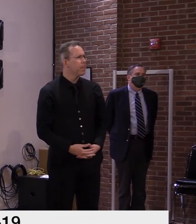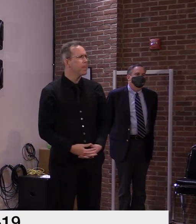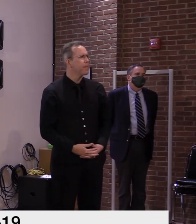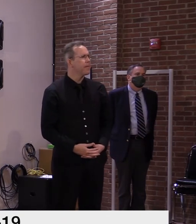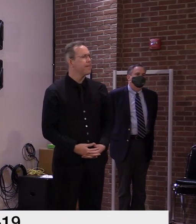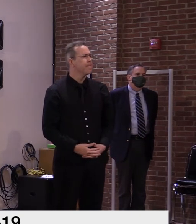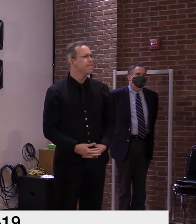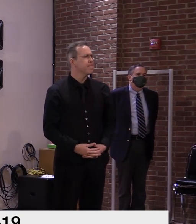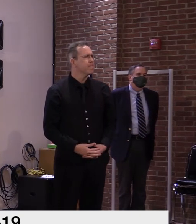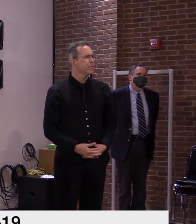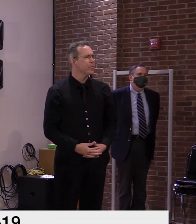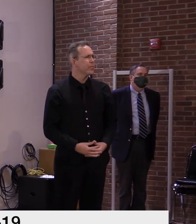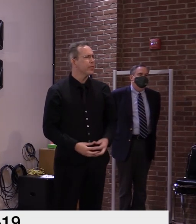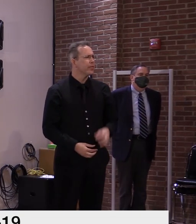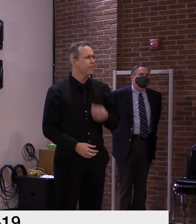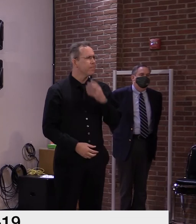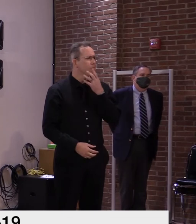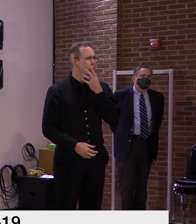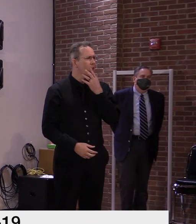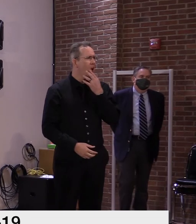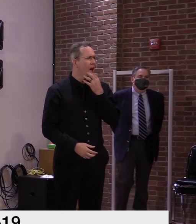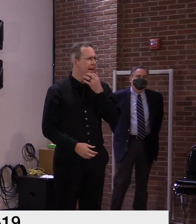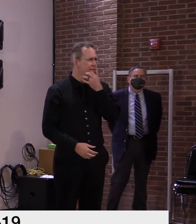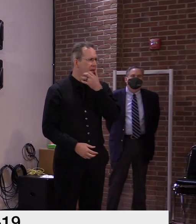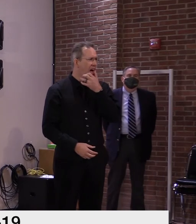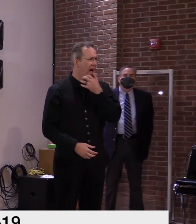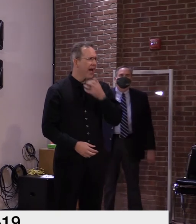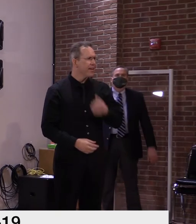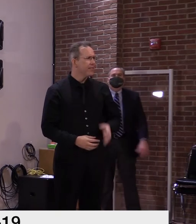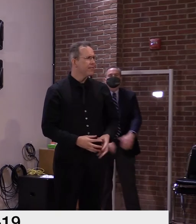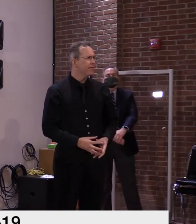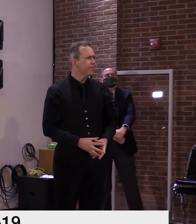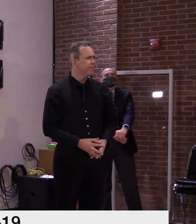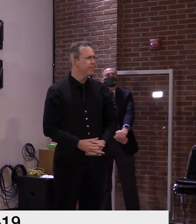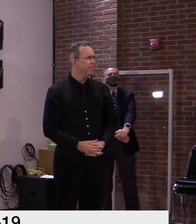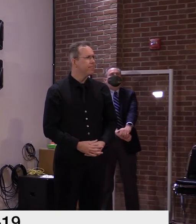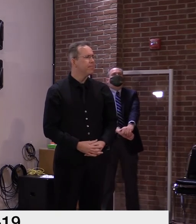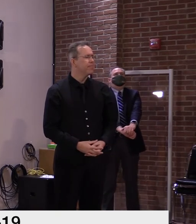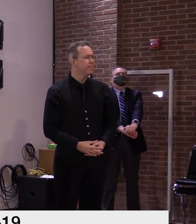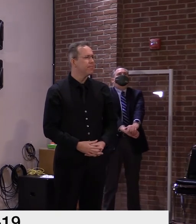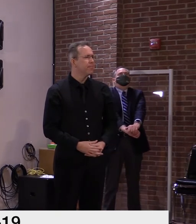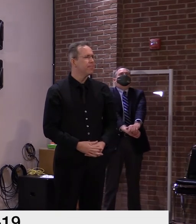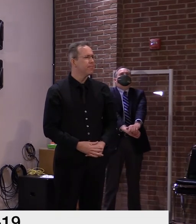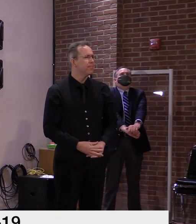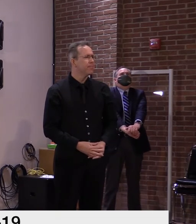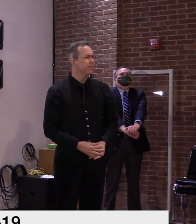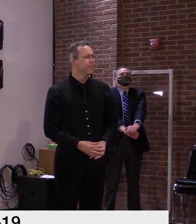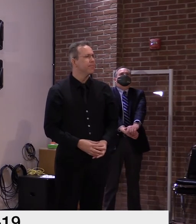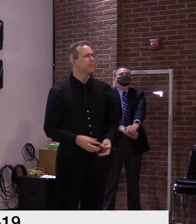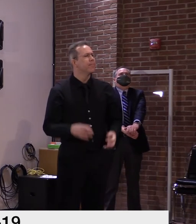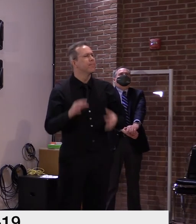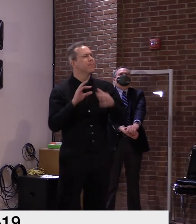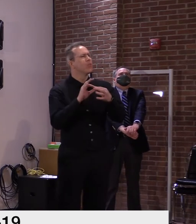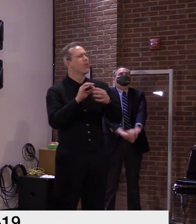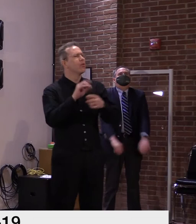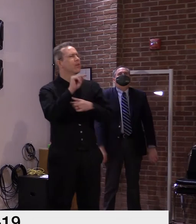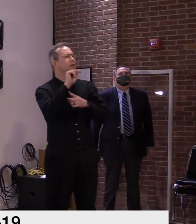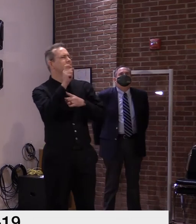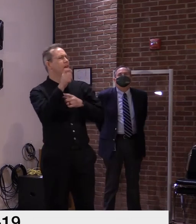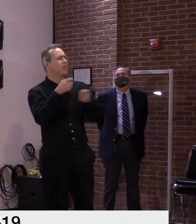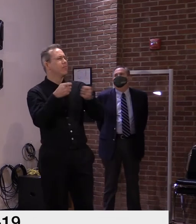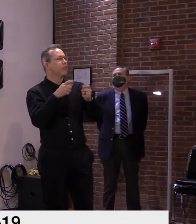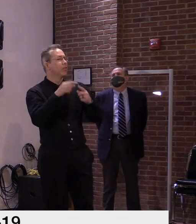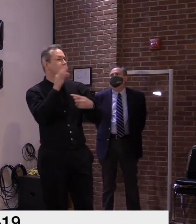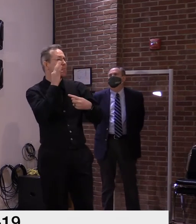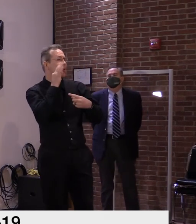of how you're prioritizing the tax and regulate system and when you might think and expect to give